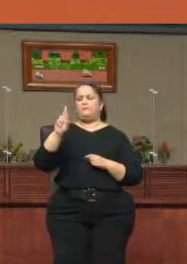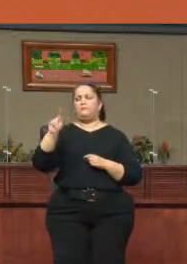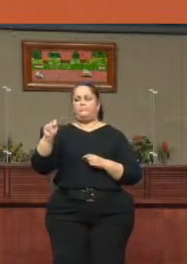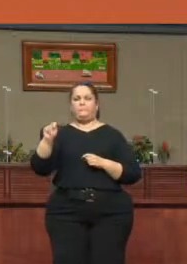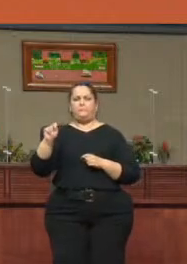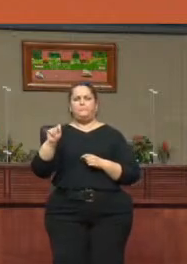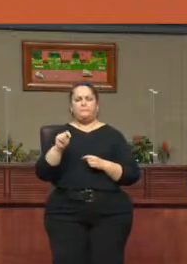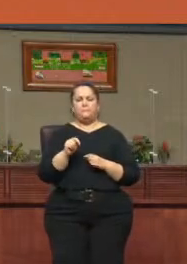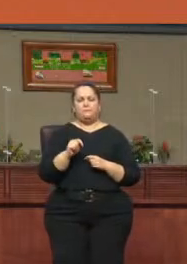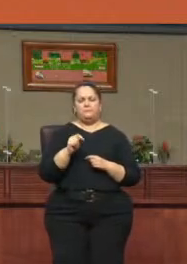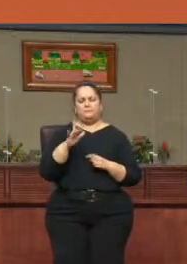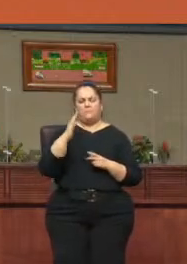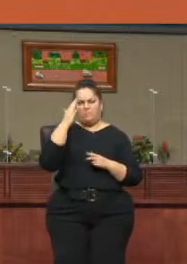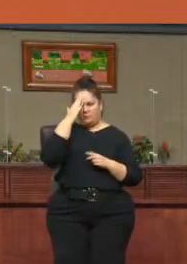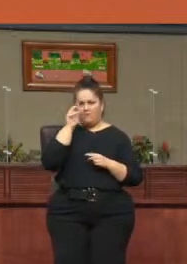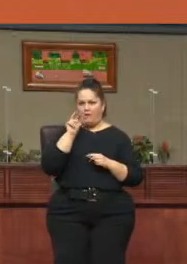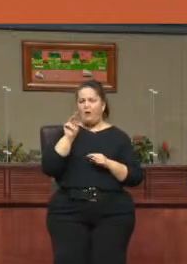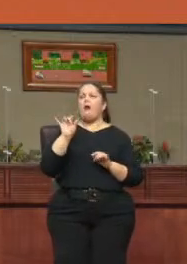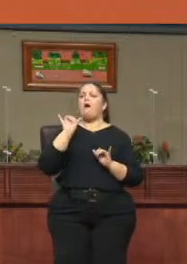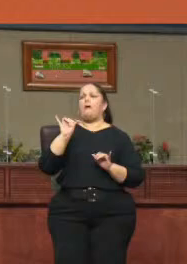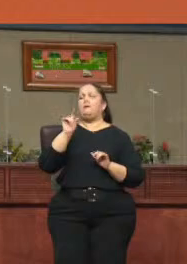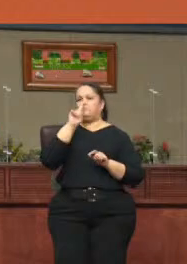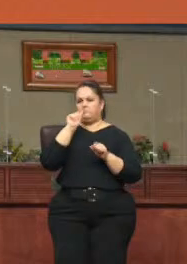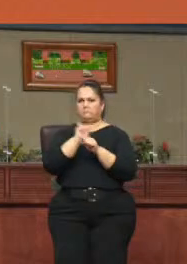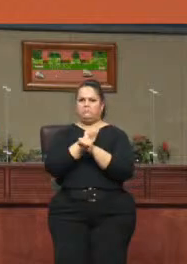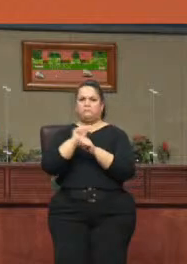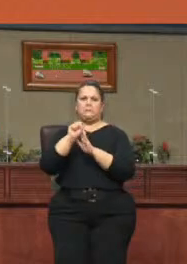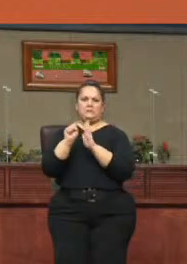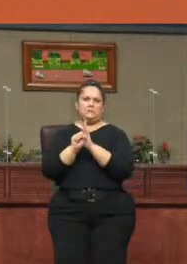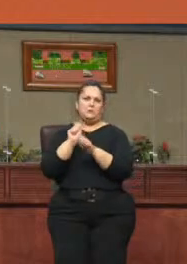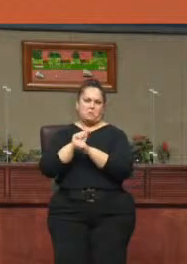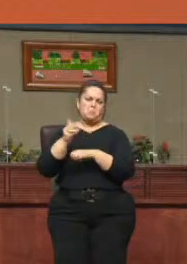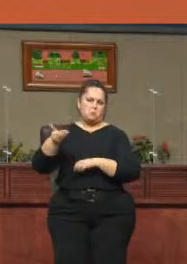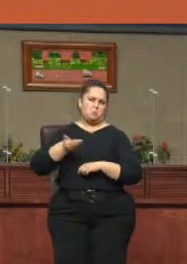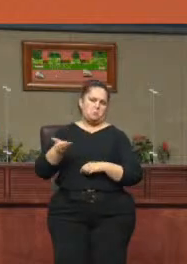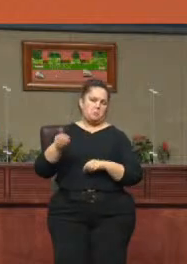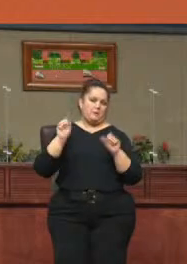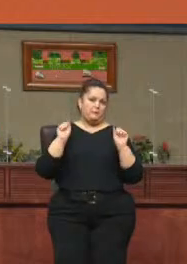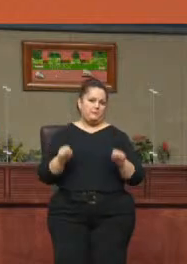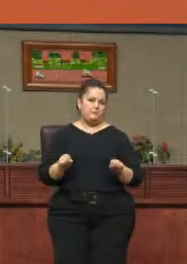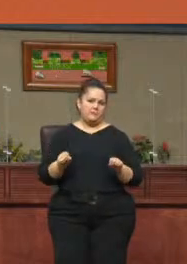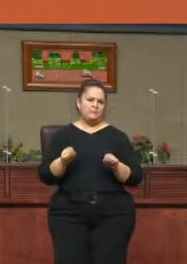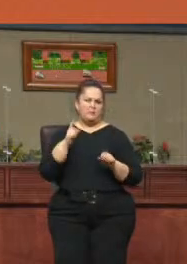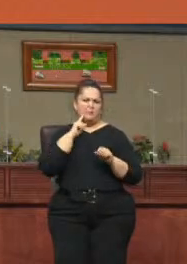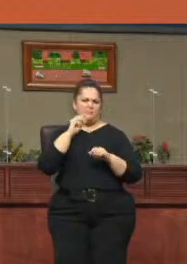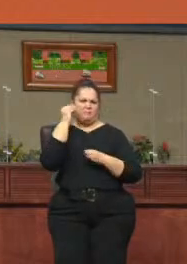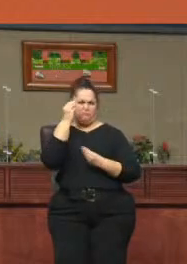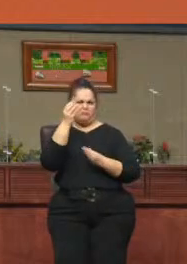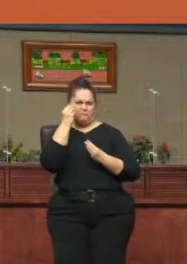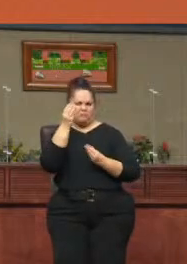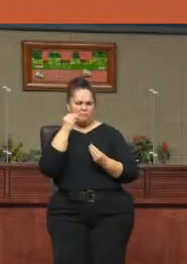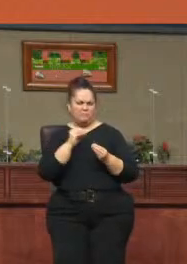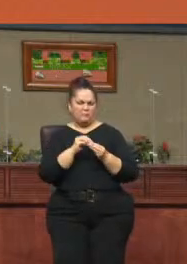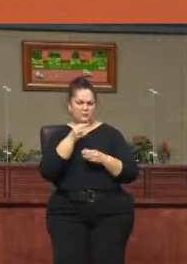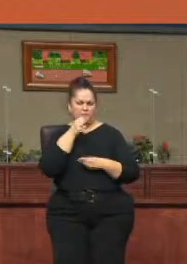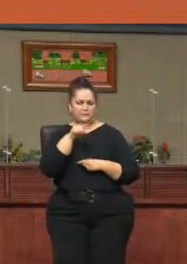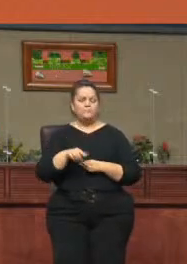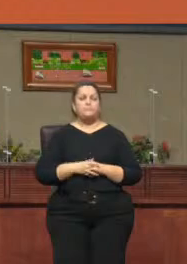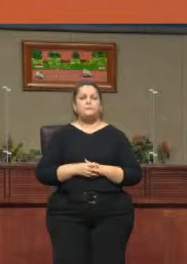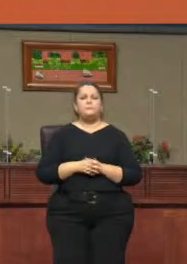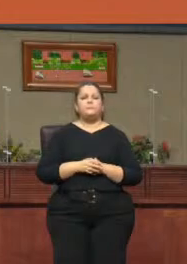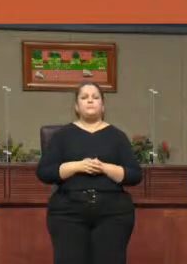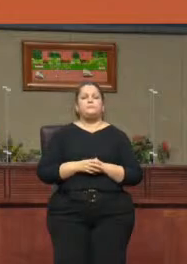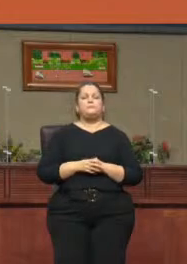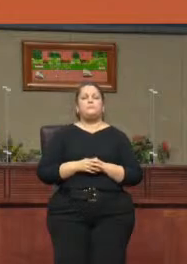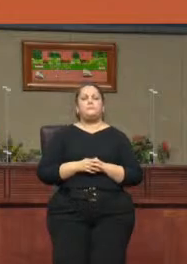keep you updated on this pilot program and its next stops in the coming days. And now for a